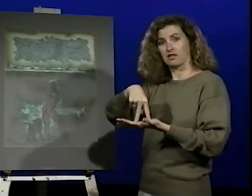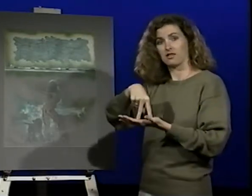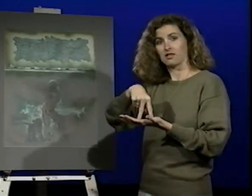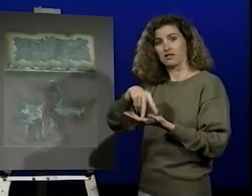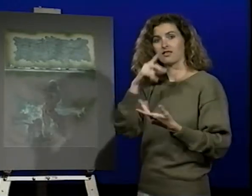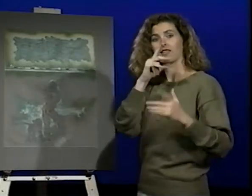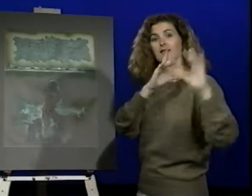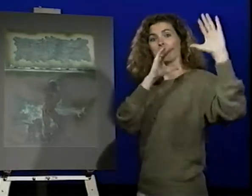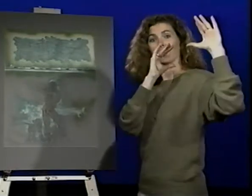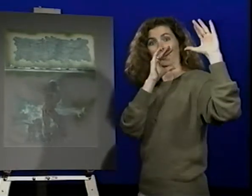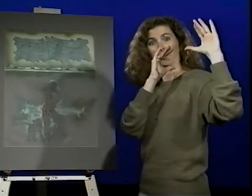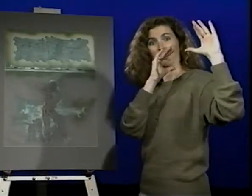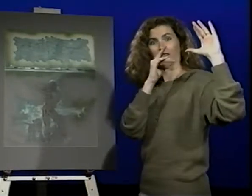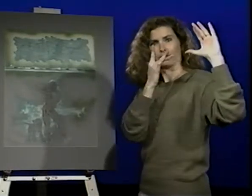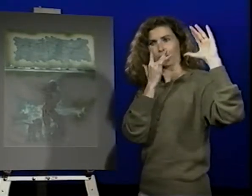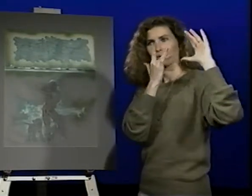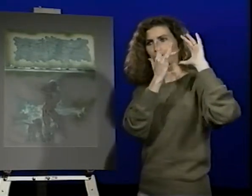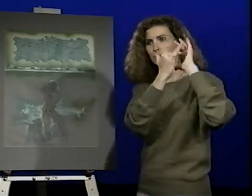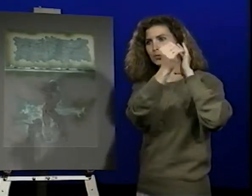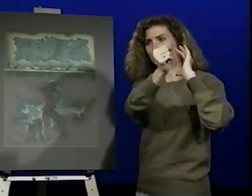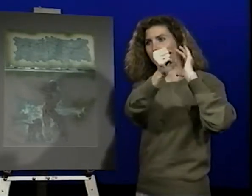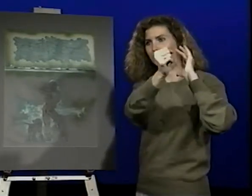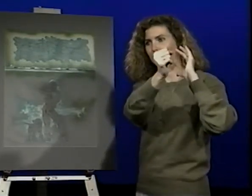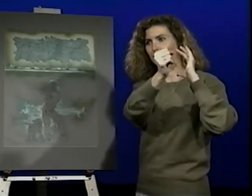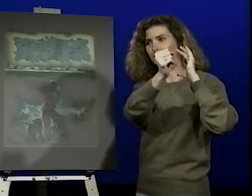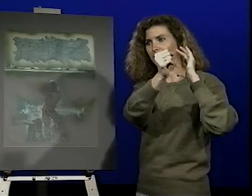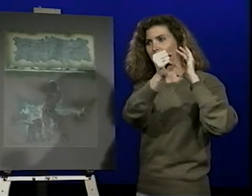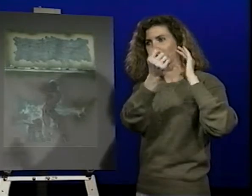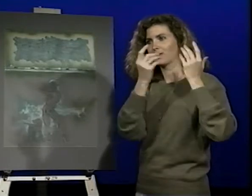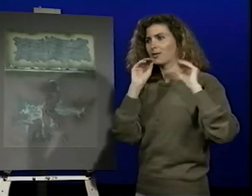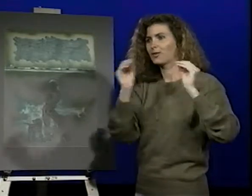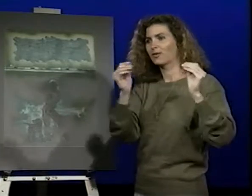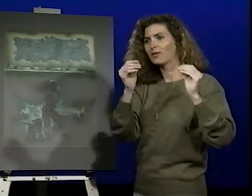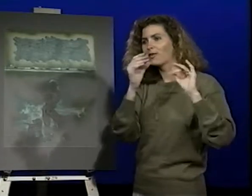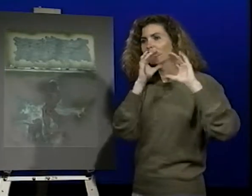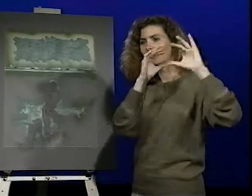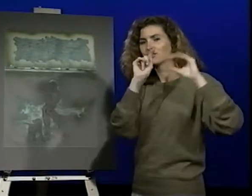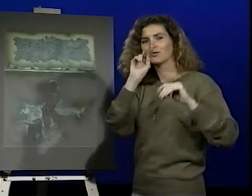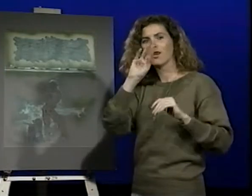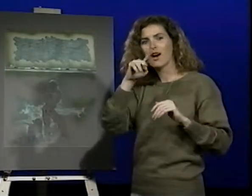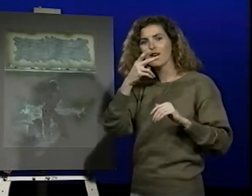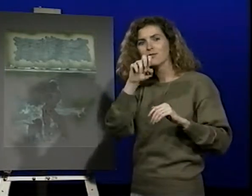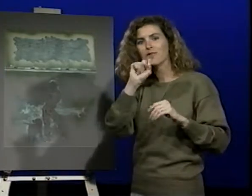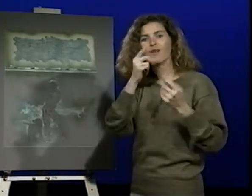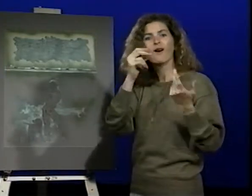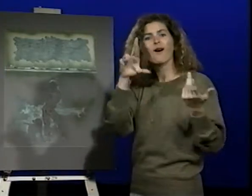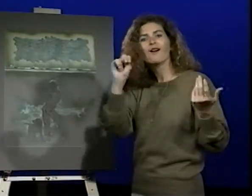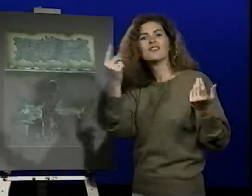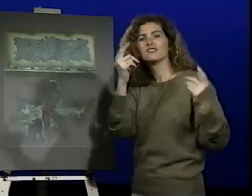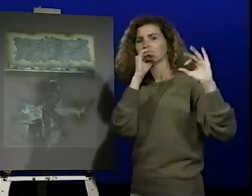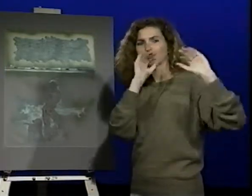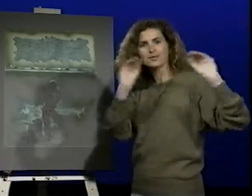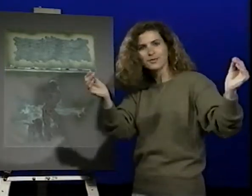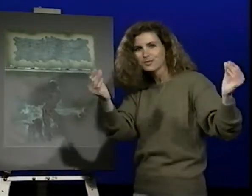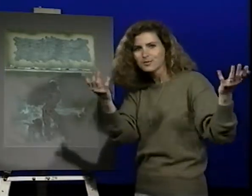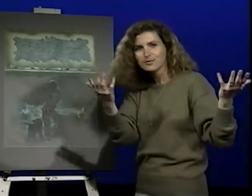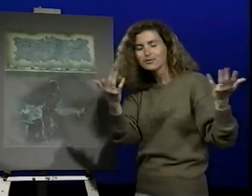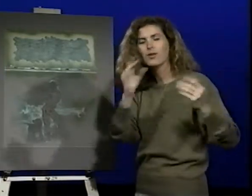replaced those notes. On the bottom of the picture, there's a man standing playing some sort of instrument, but there's no instrument there. There's no